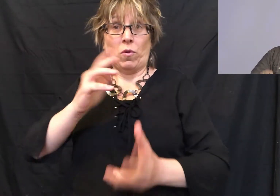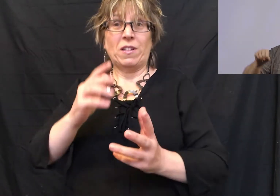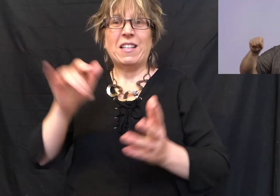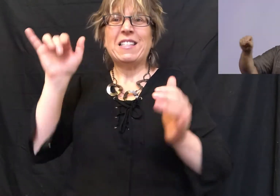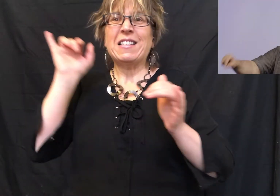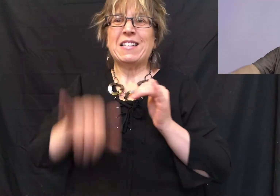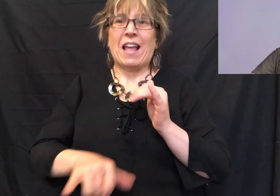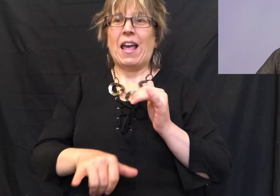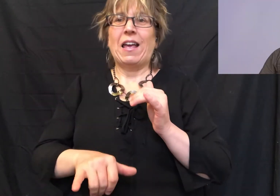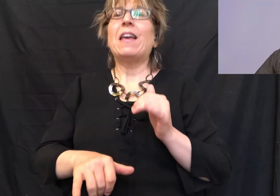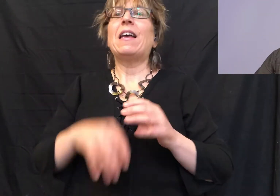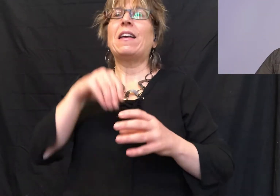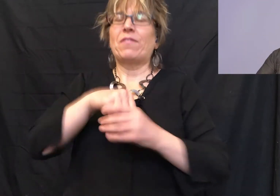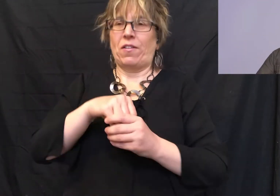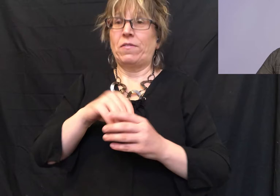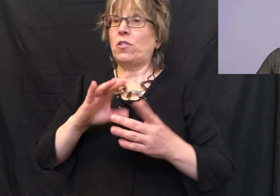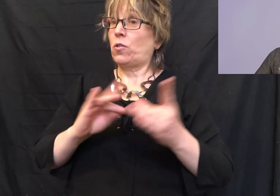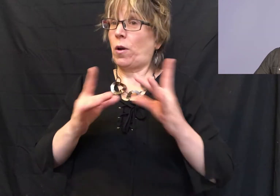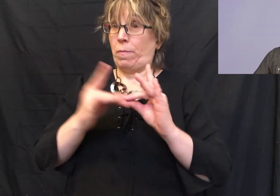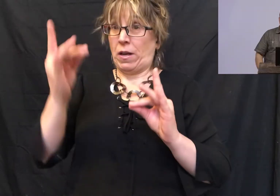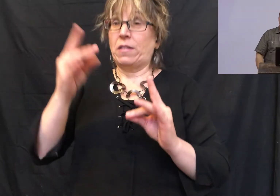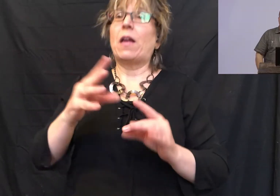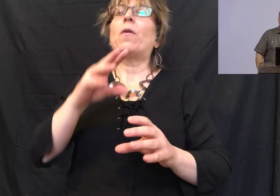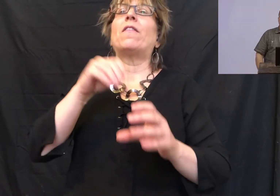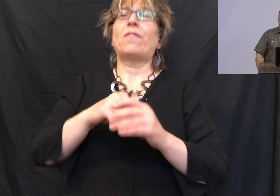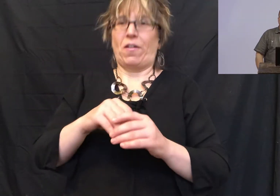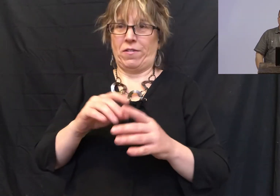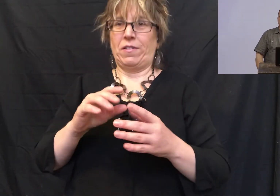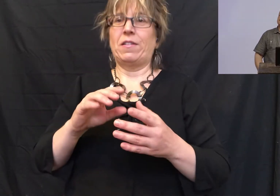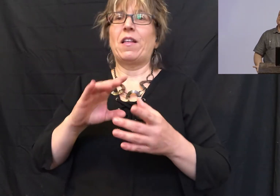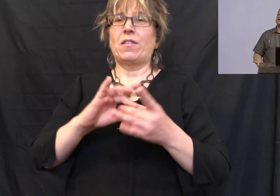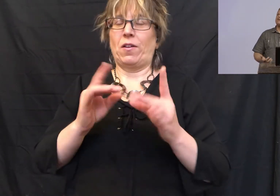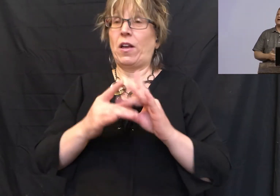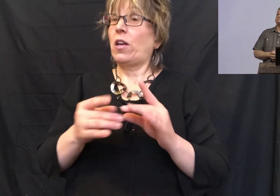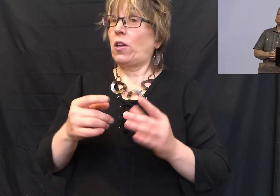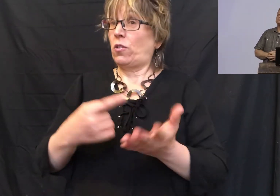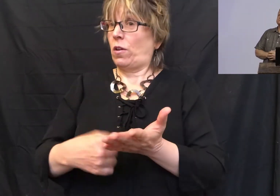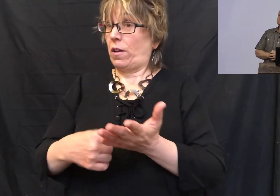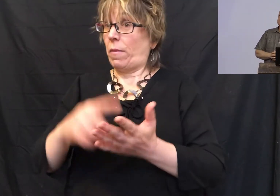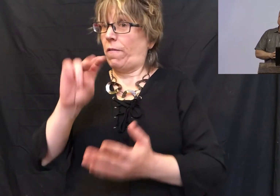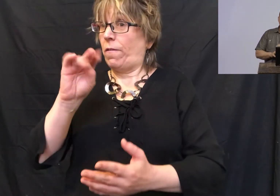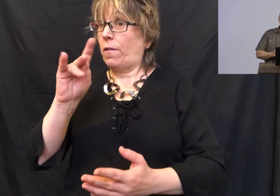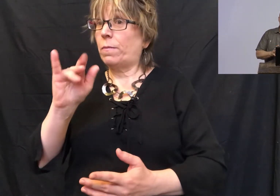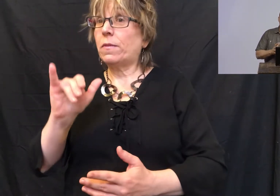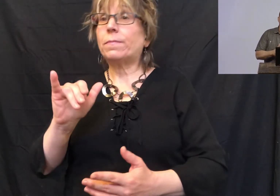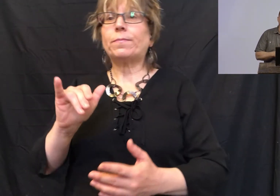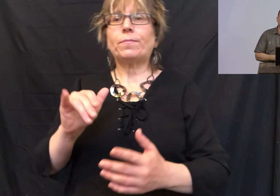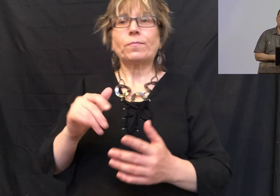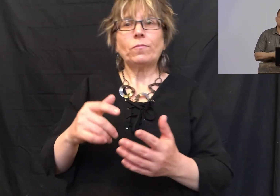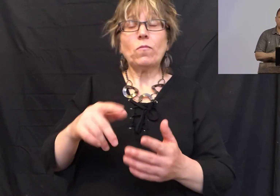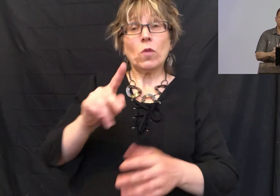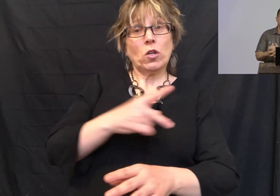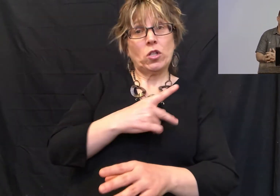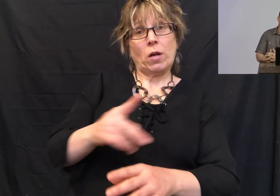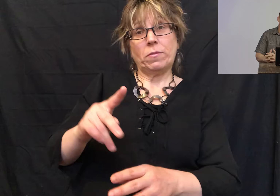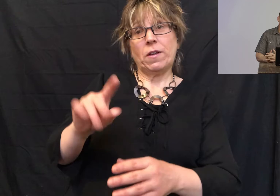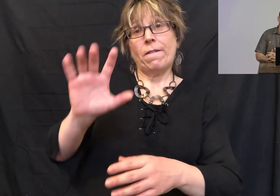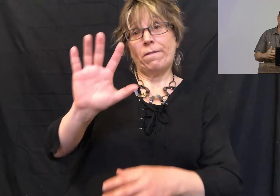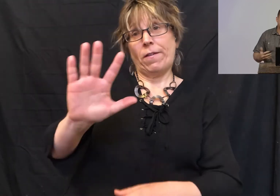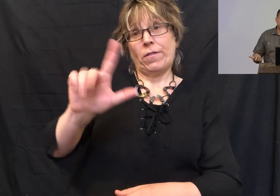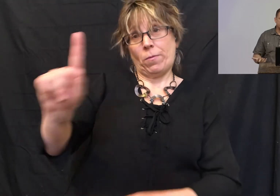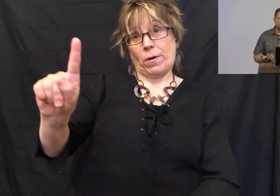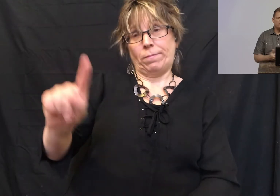story because it was part of his story. Talk about vulnerability. Matter of fact, let's take a moment and look at Psalms